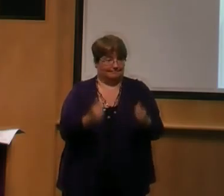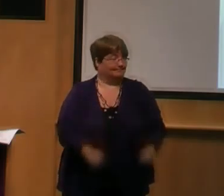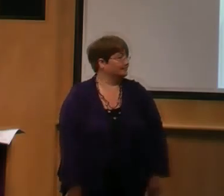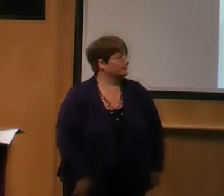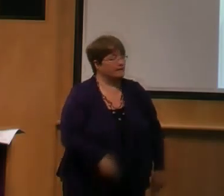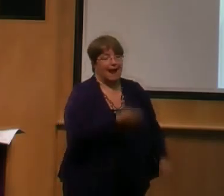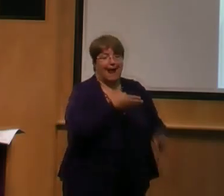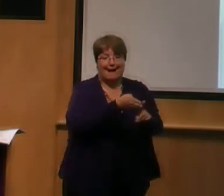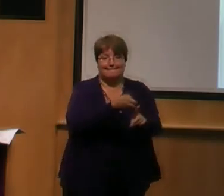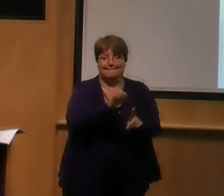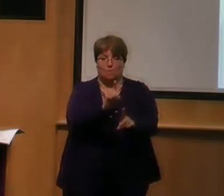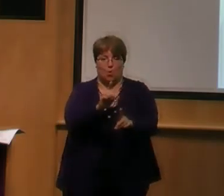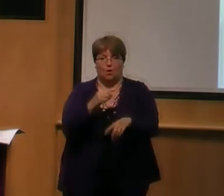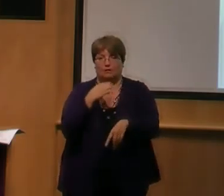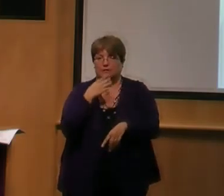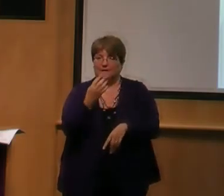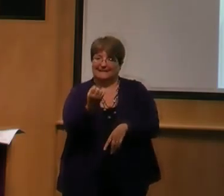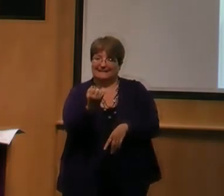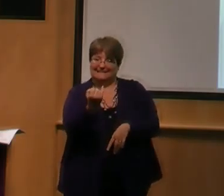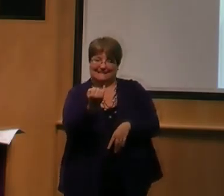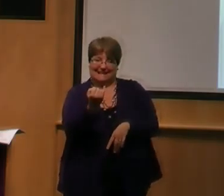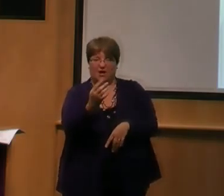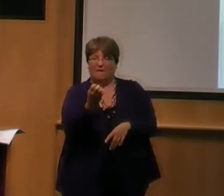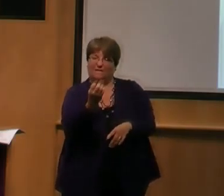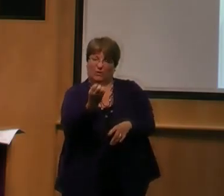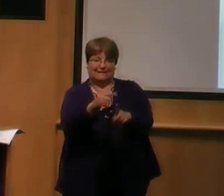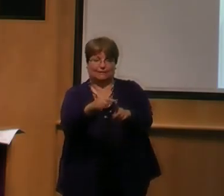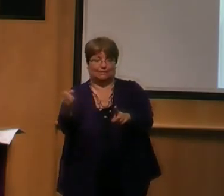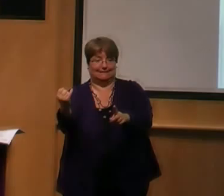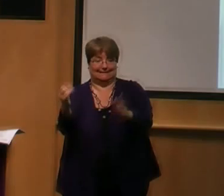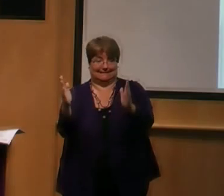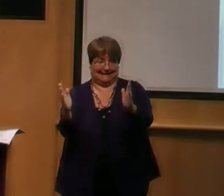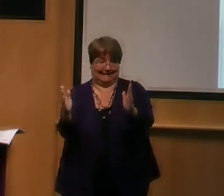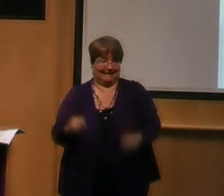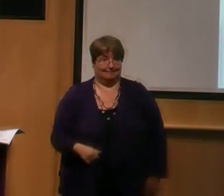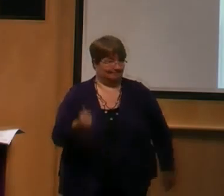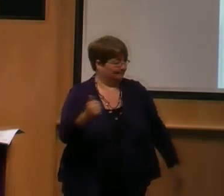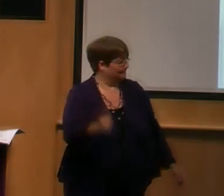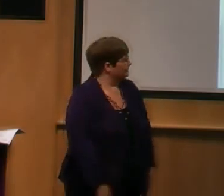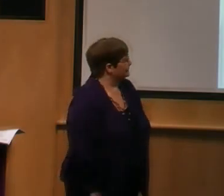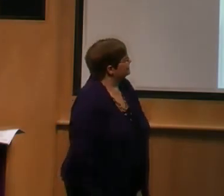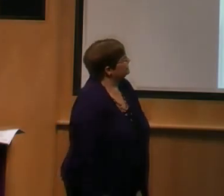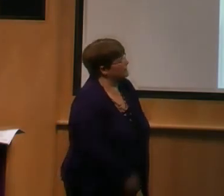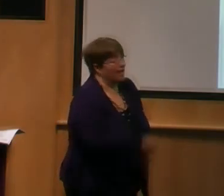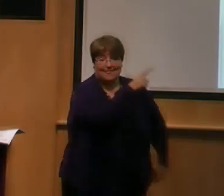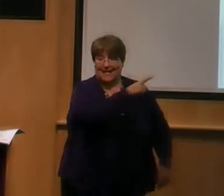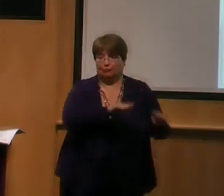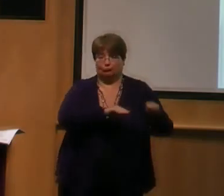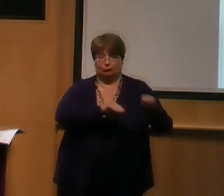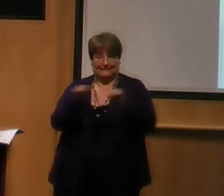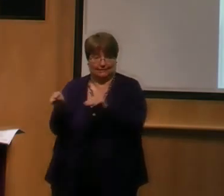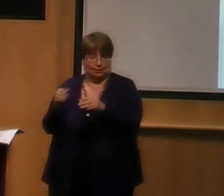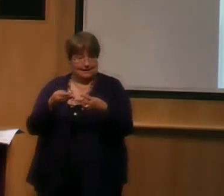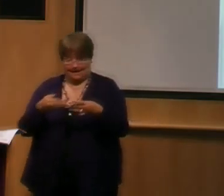but the screen will come. And that would get to the end of 16. The new ground. That's